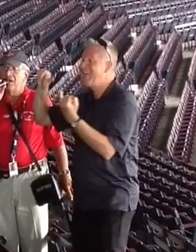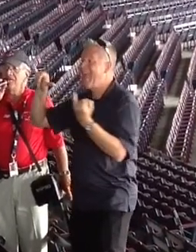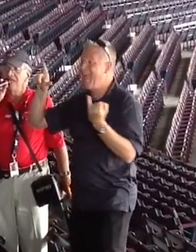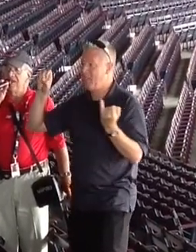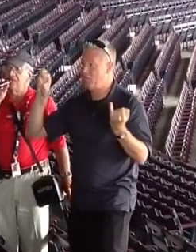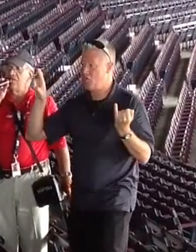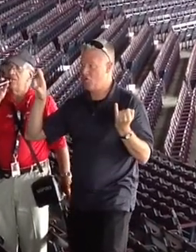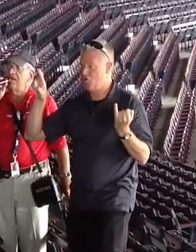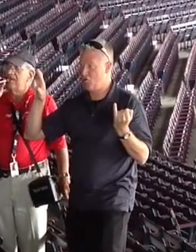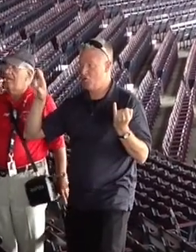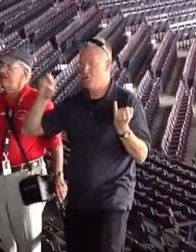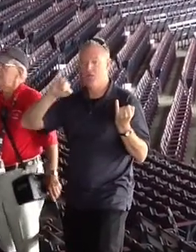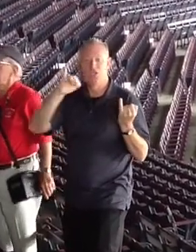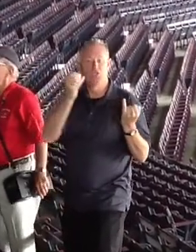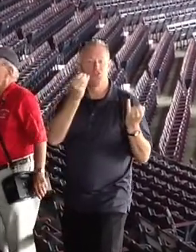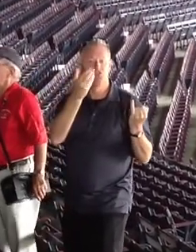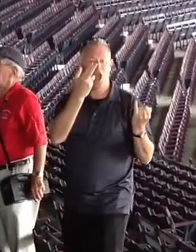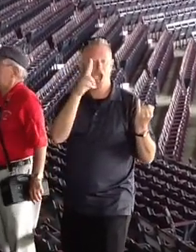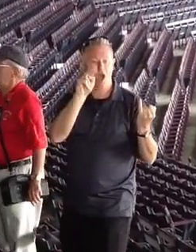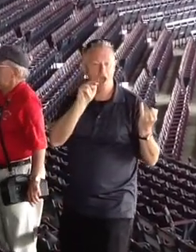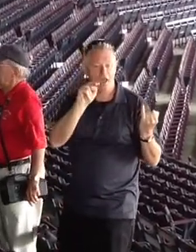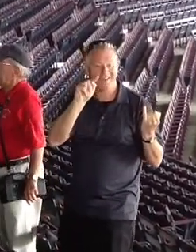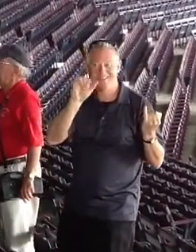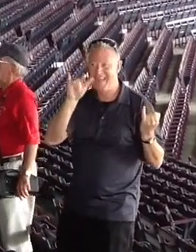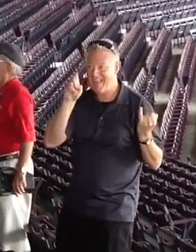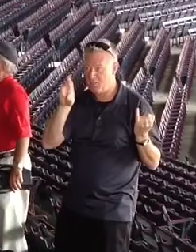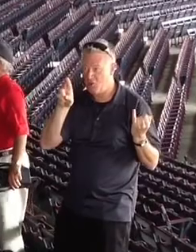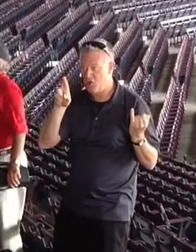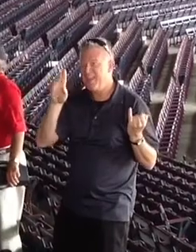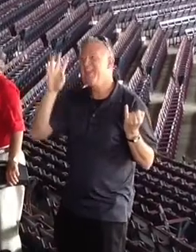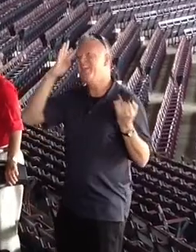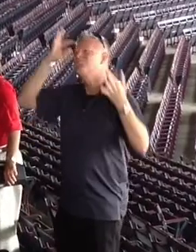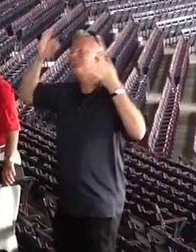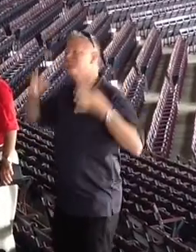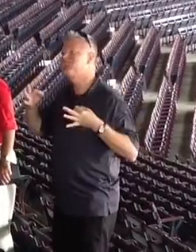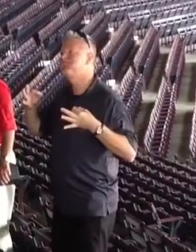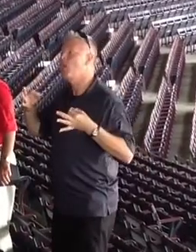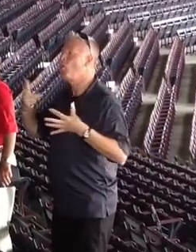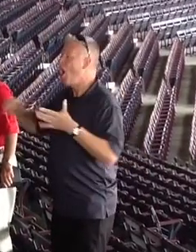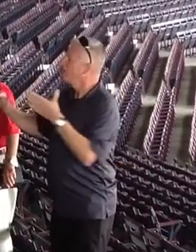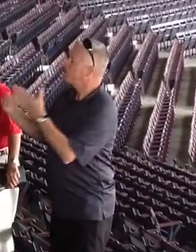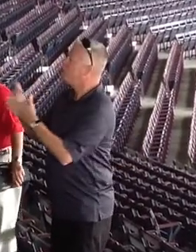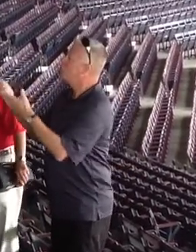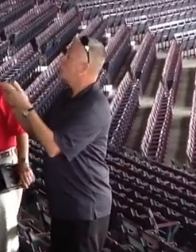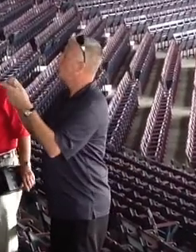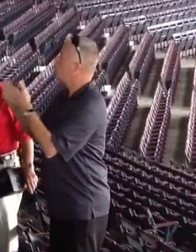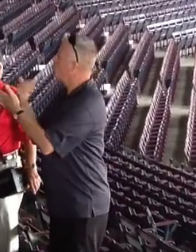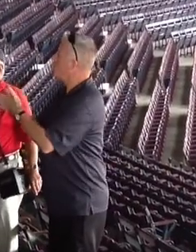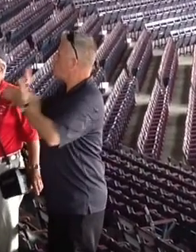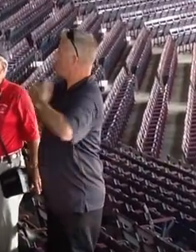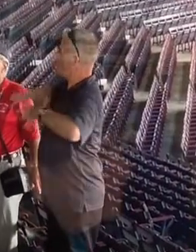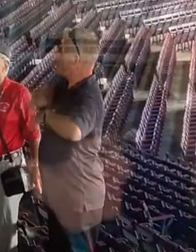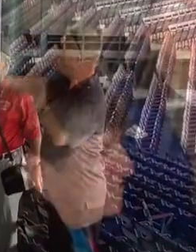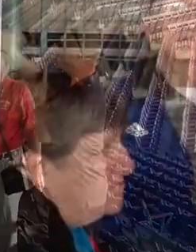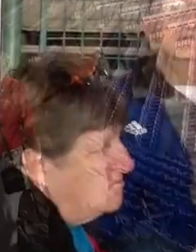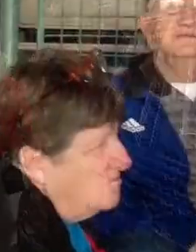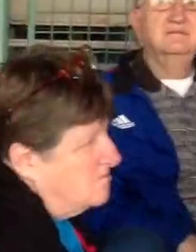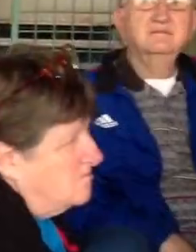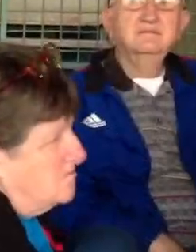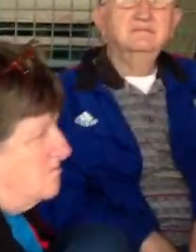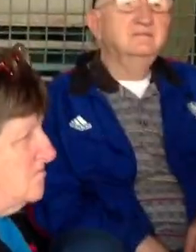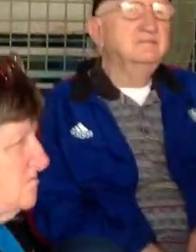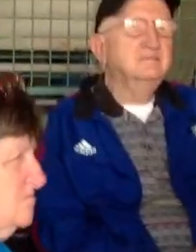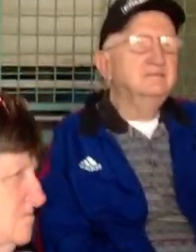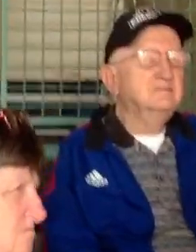And John Taylor, in 1908, changed our uniform. Part of our new uniform,